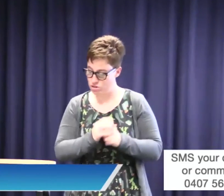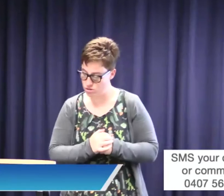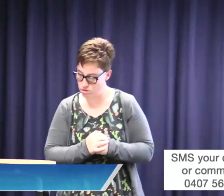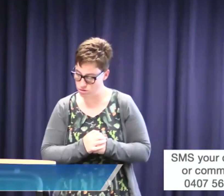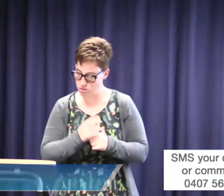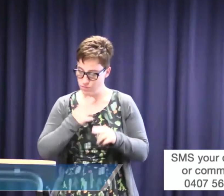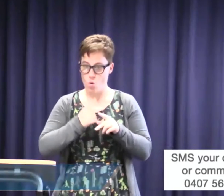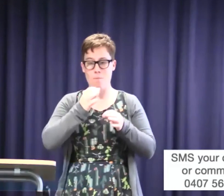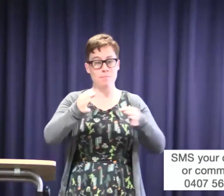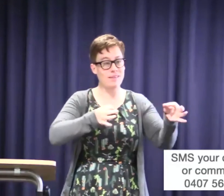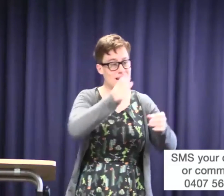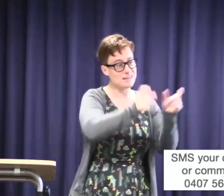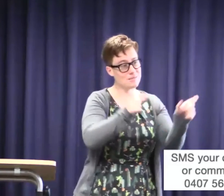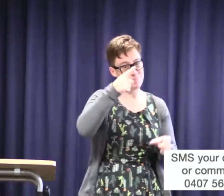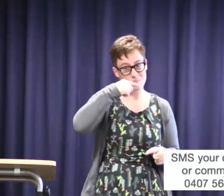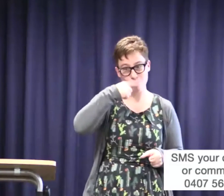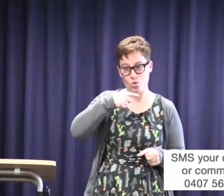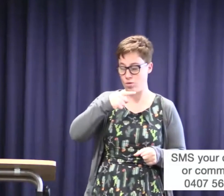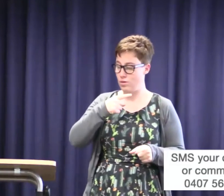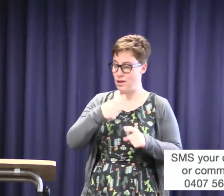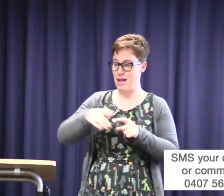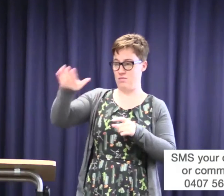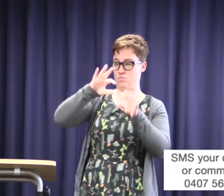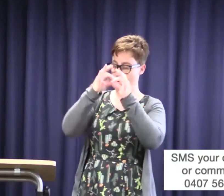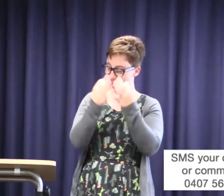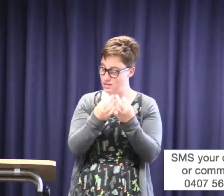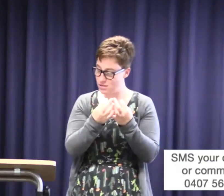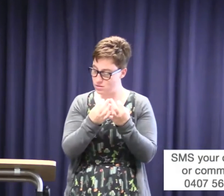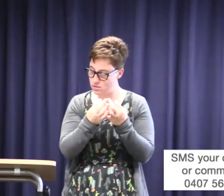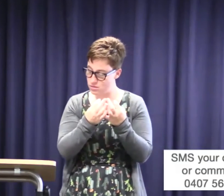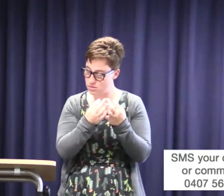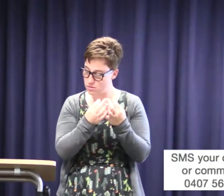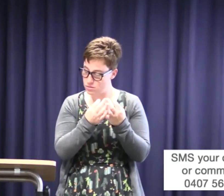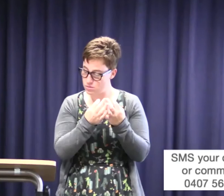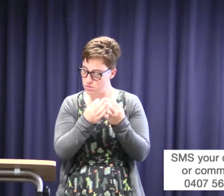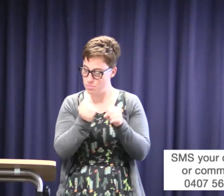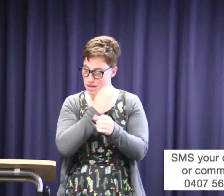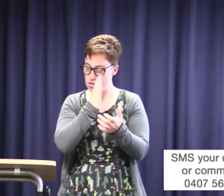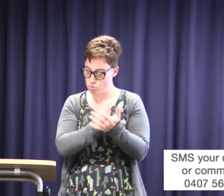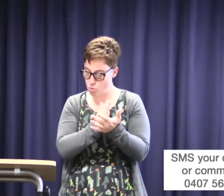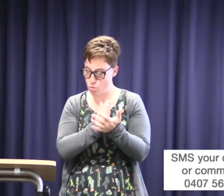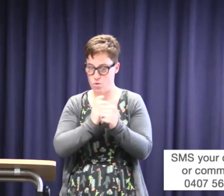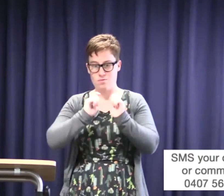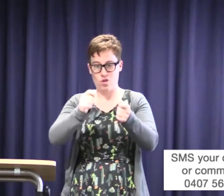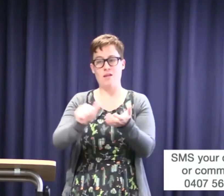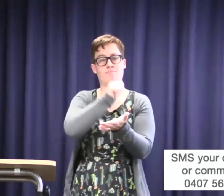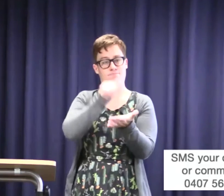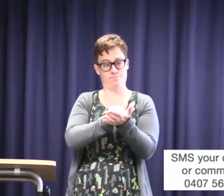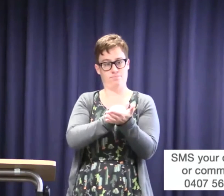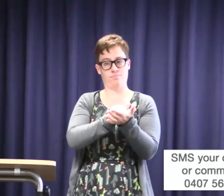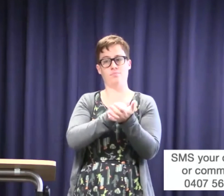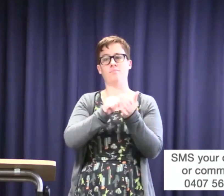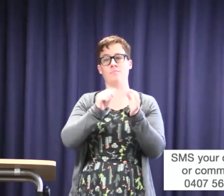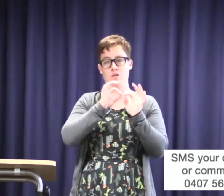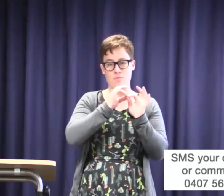Instructions for planners and delegates will be completed this week to reinforce the need to ensure plans include allocations for interpreting